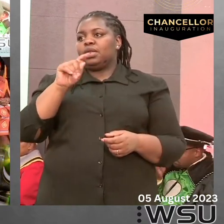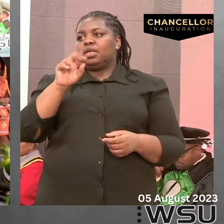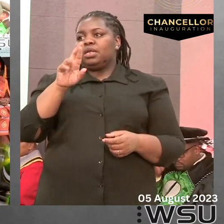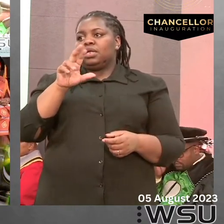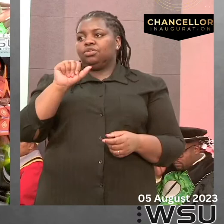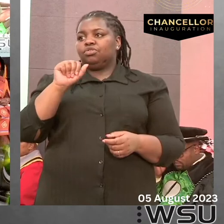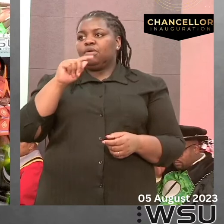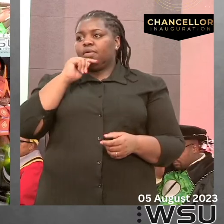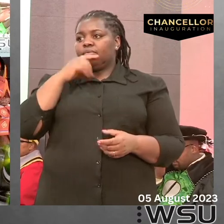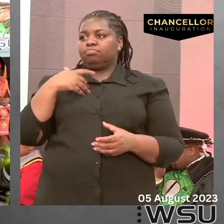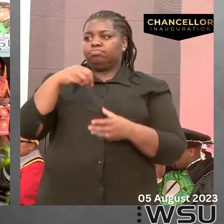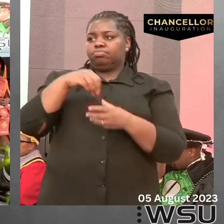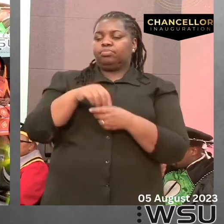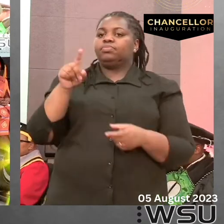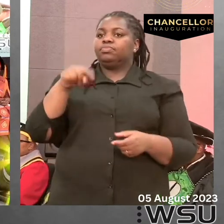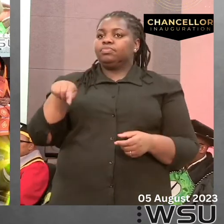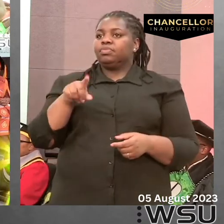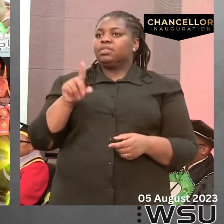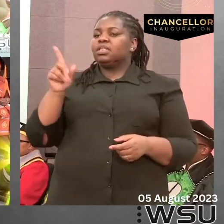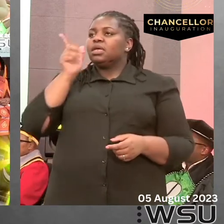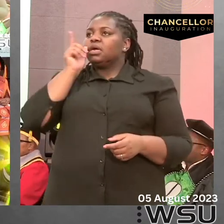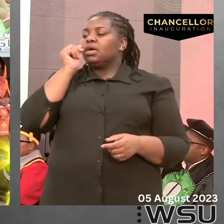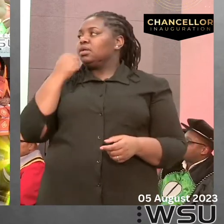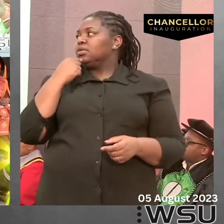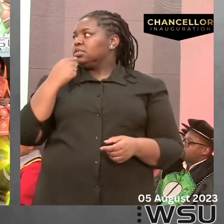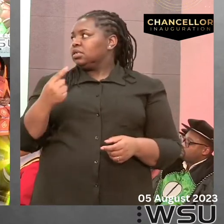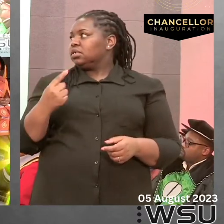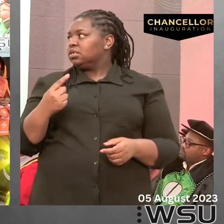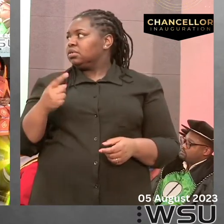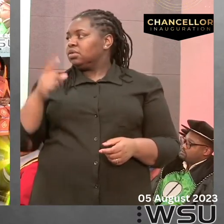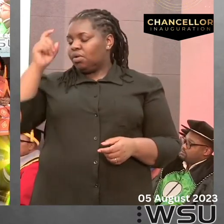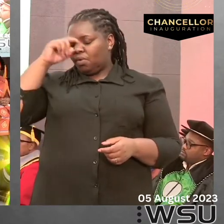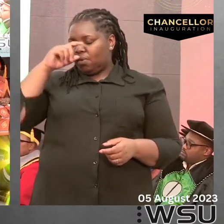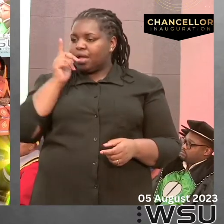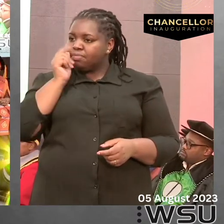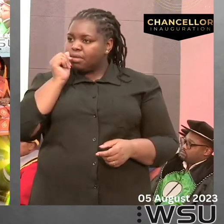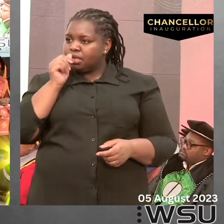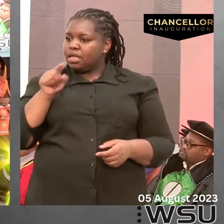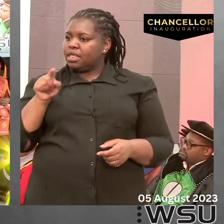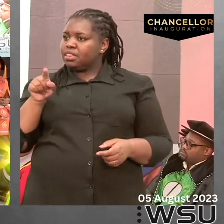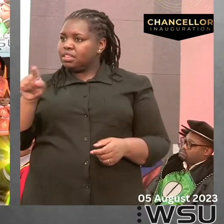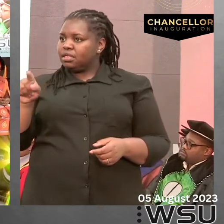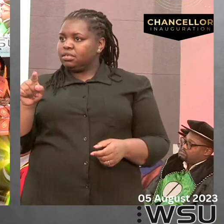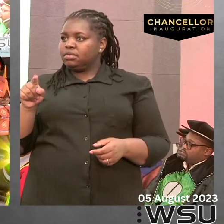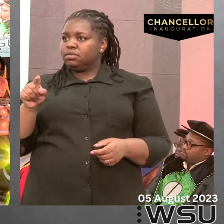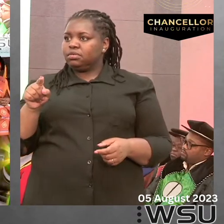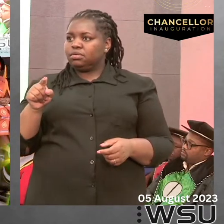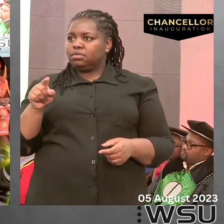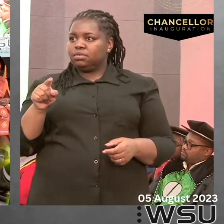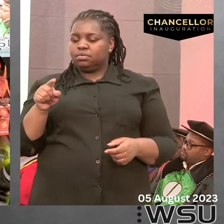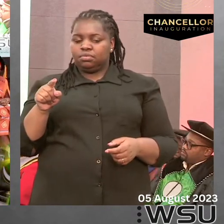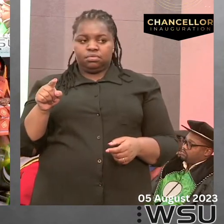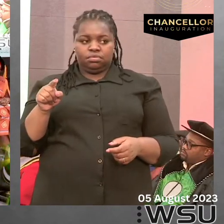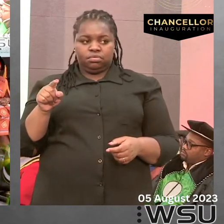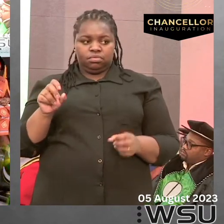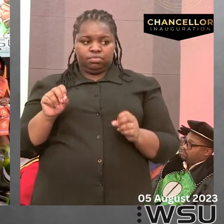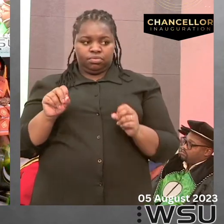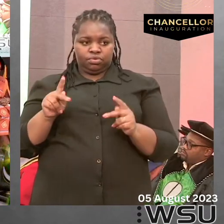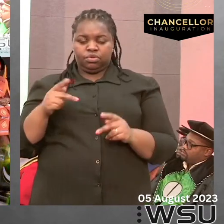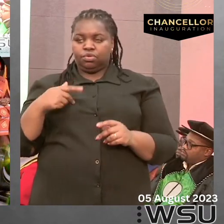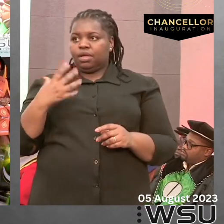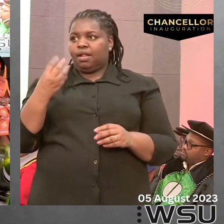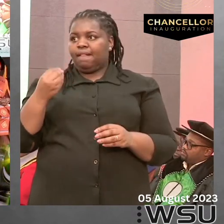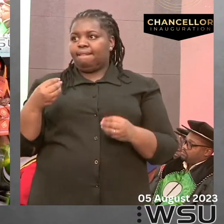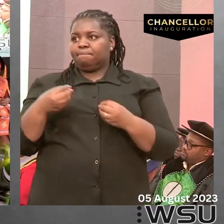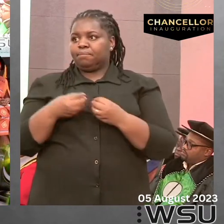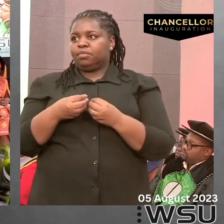him. He's a guy who said, Wiseman, this is a unique opportunity. We have got something